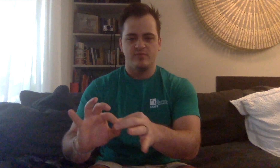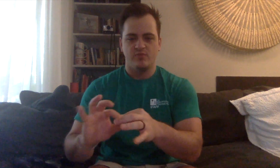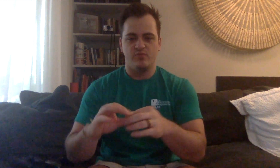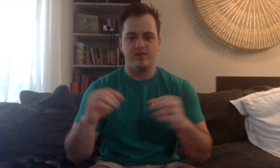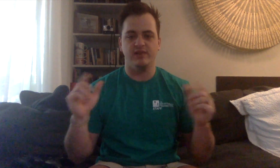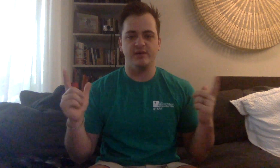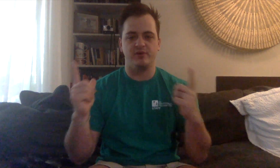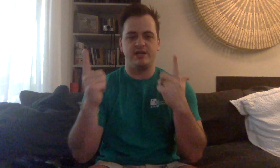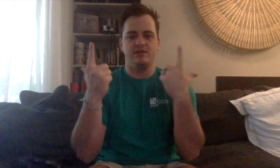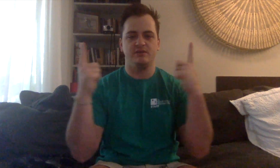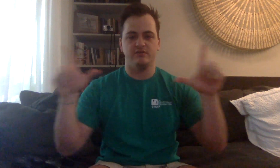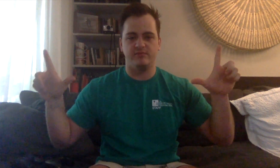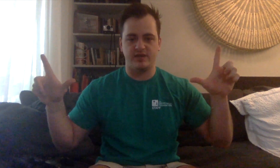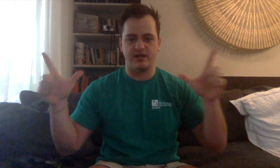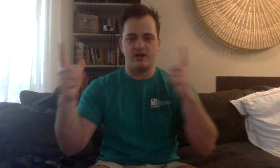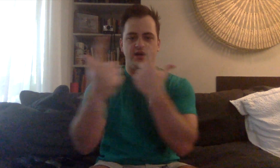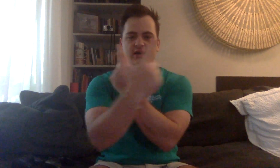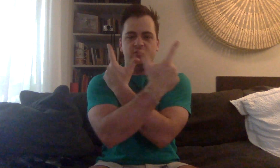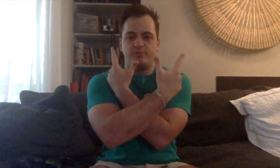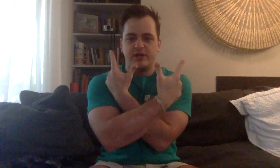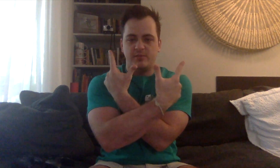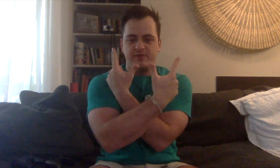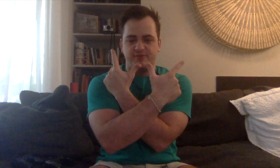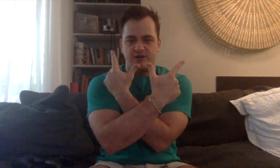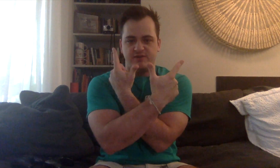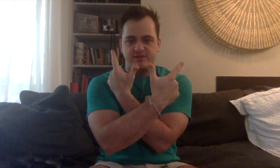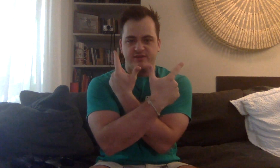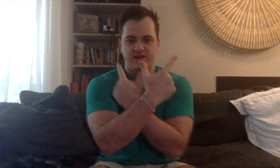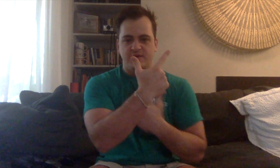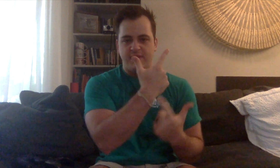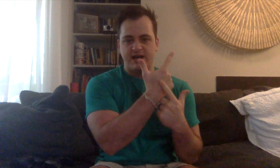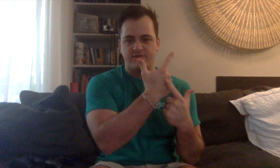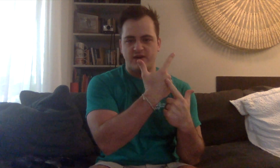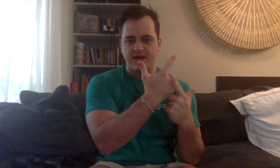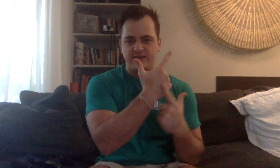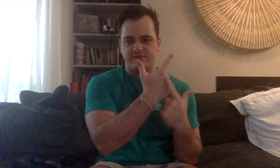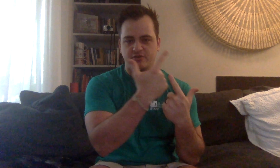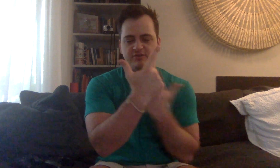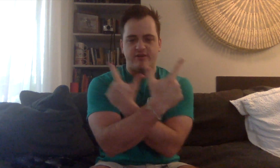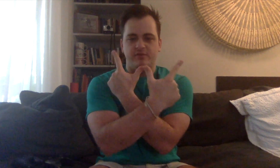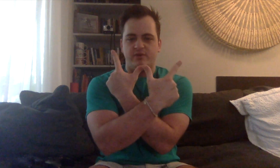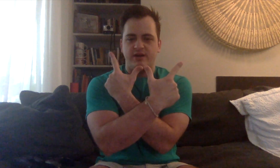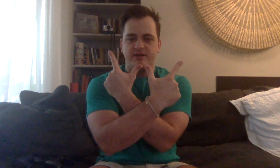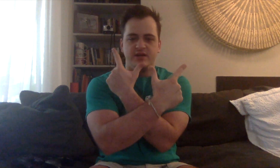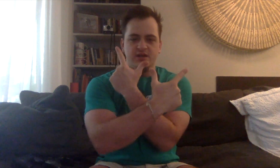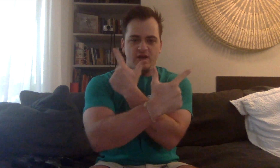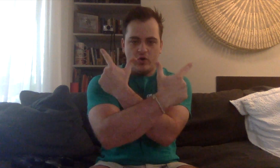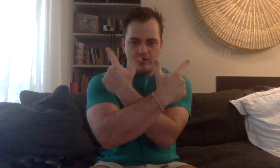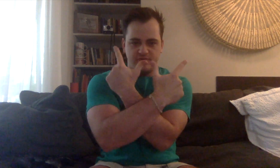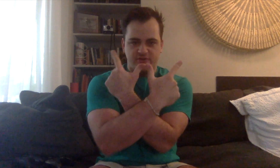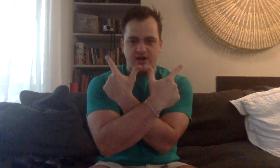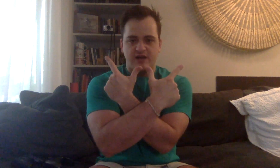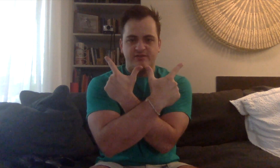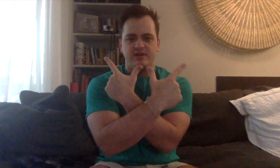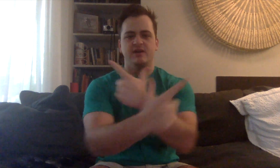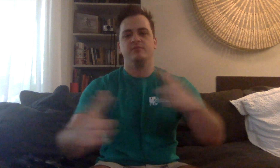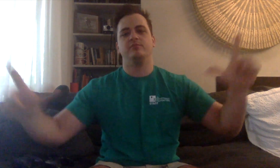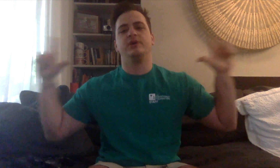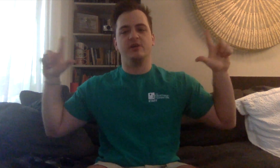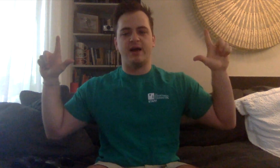With liberty, taking our L's, bringing them in front of us, back of our hands towards everyone, arms crossed, and bringing them out